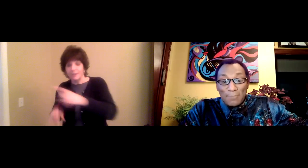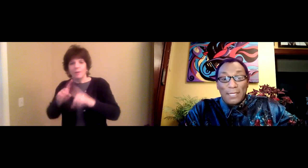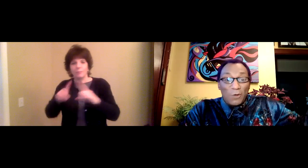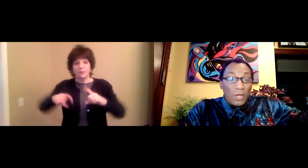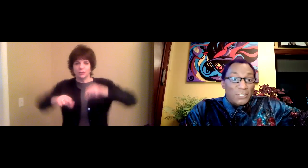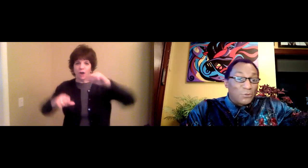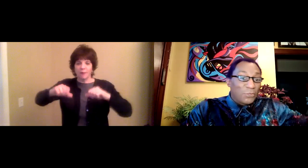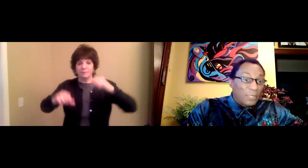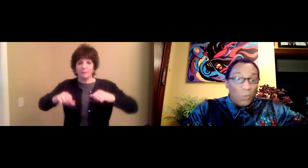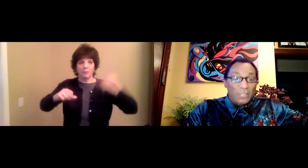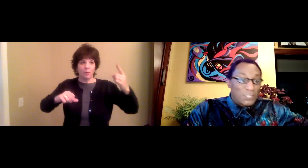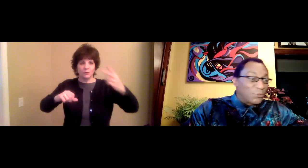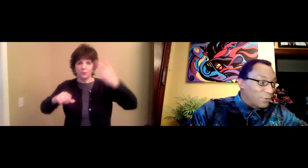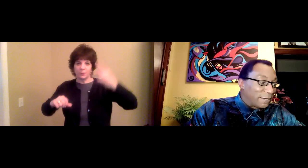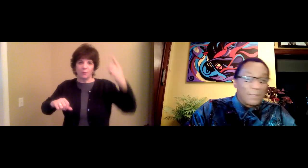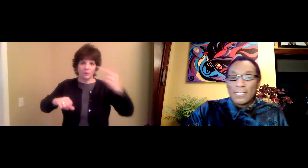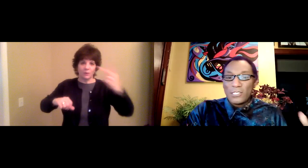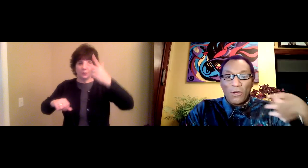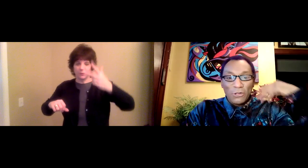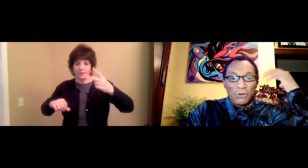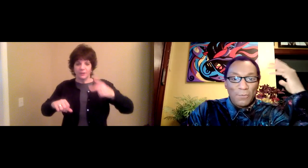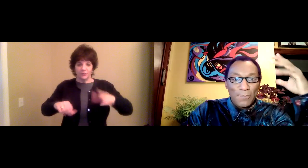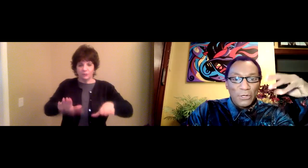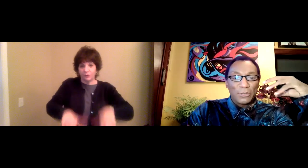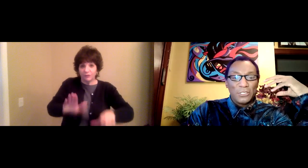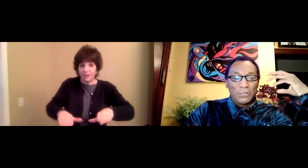arms might be in a 1, 2, 3, 1, 2, 3. So